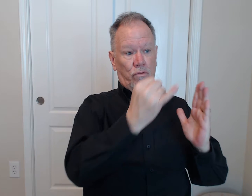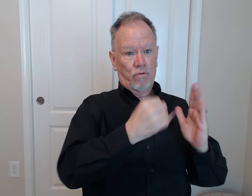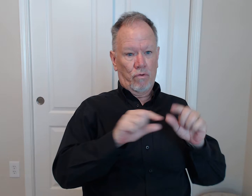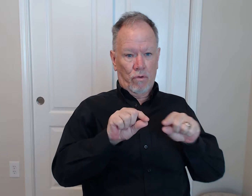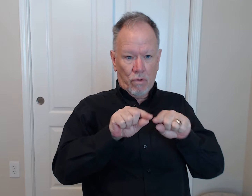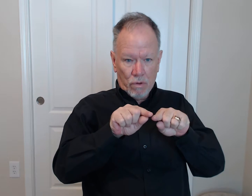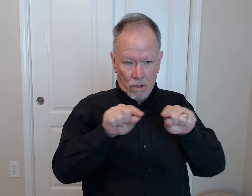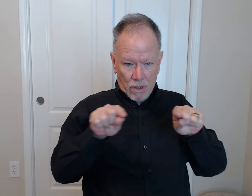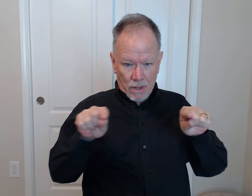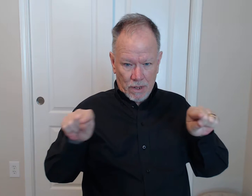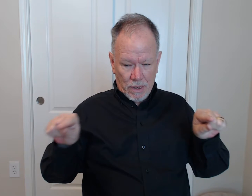Oh,